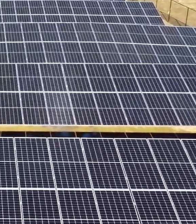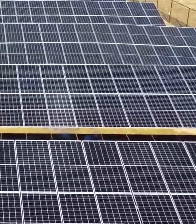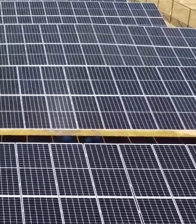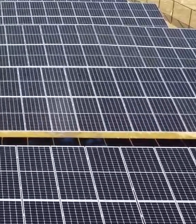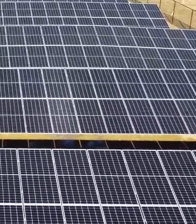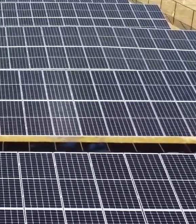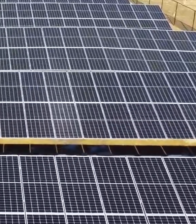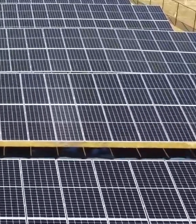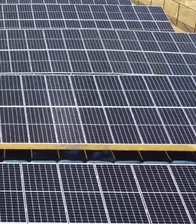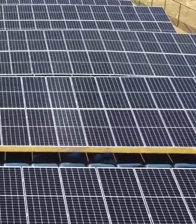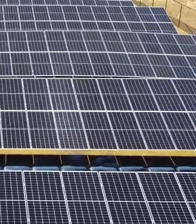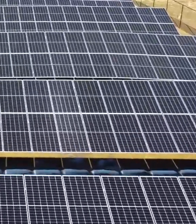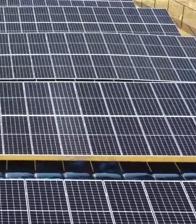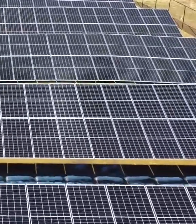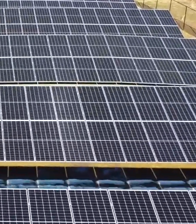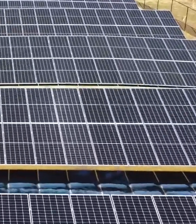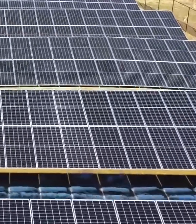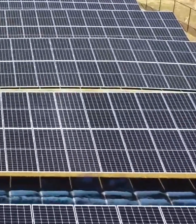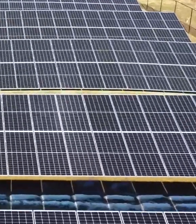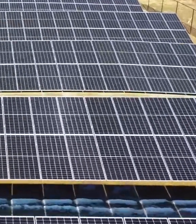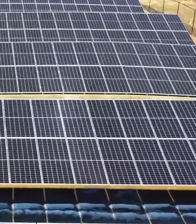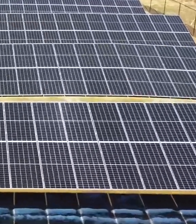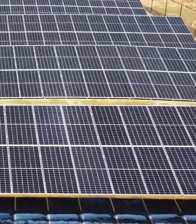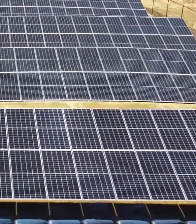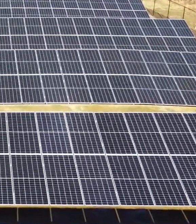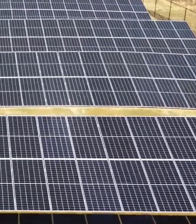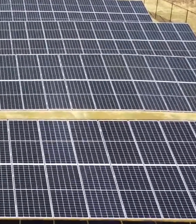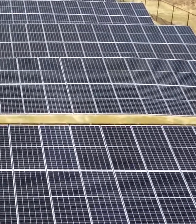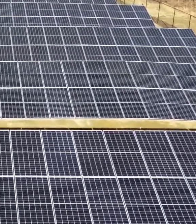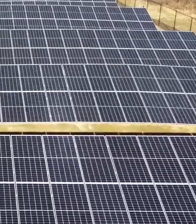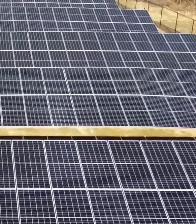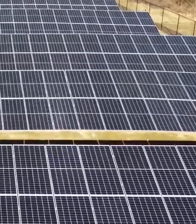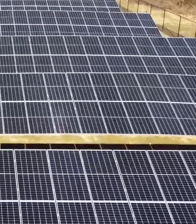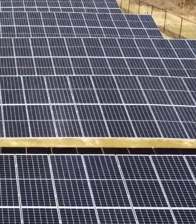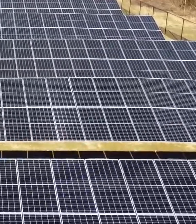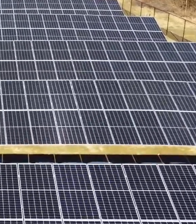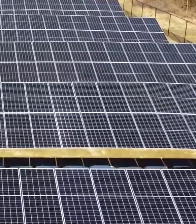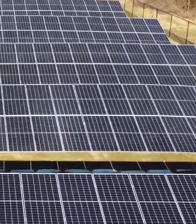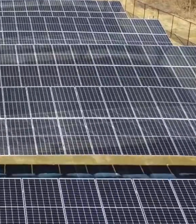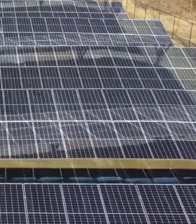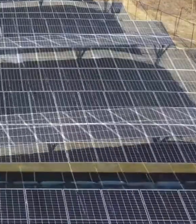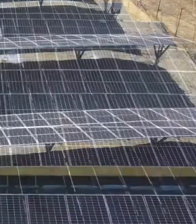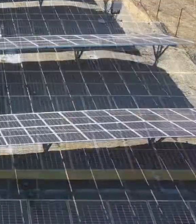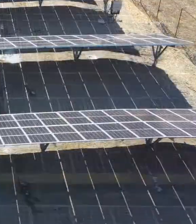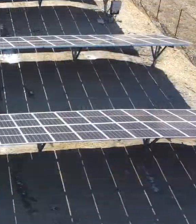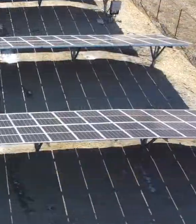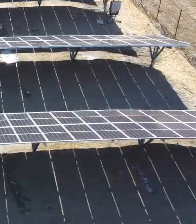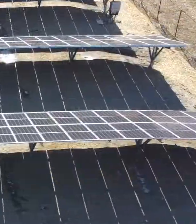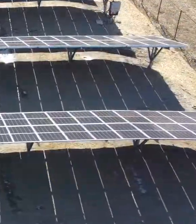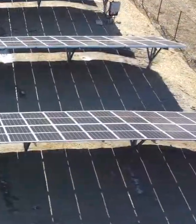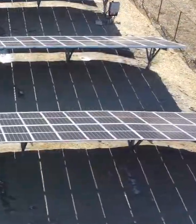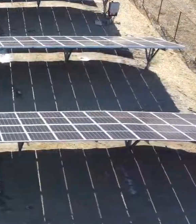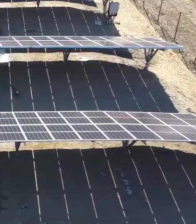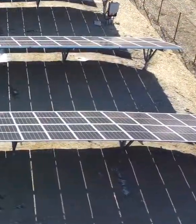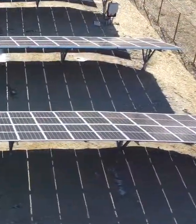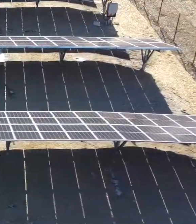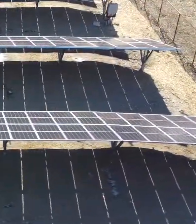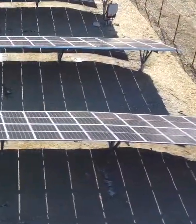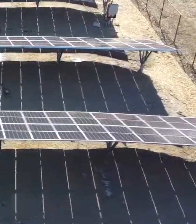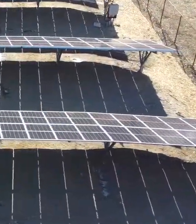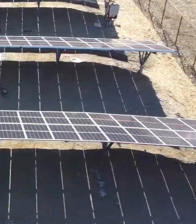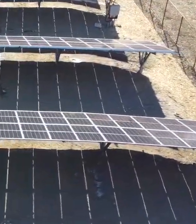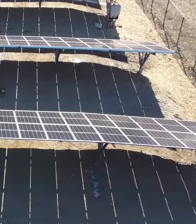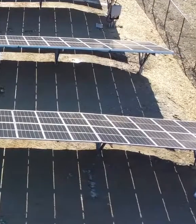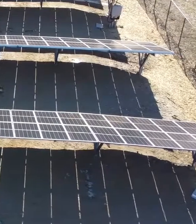associated solar energy generation equipment at its sole expense. Please give them a huge round of applause.